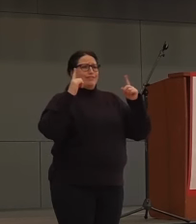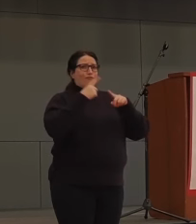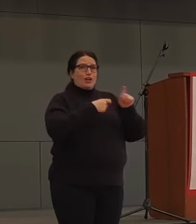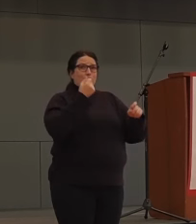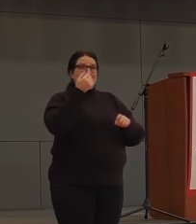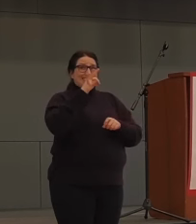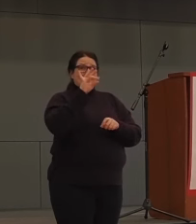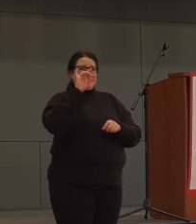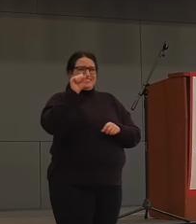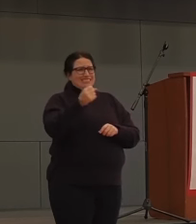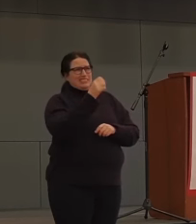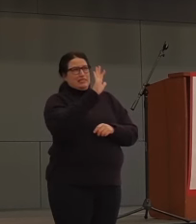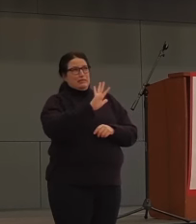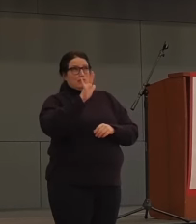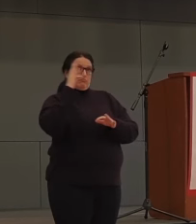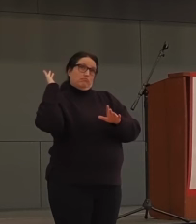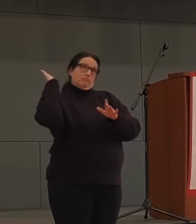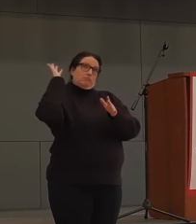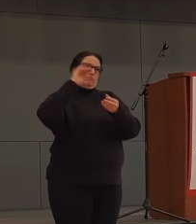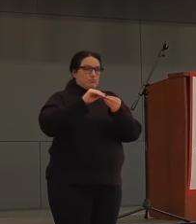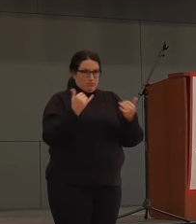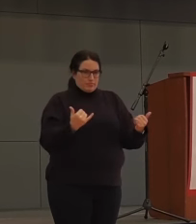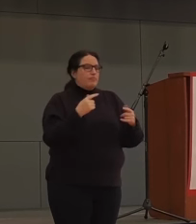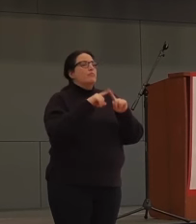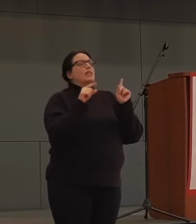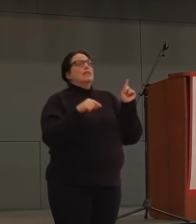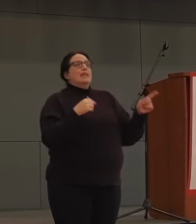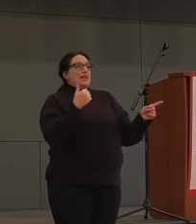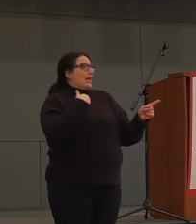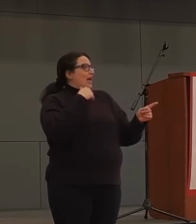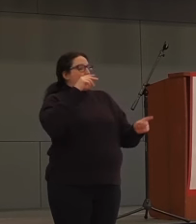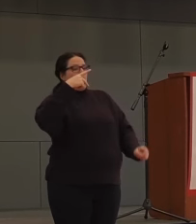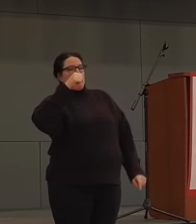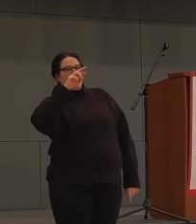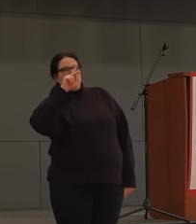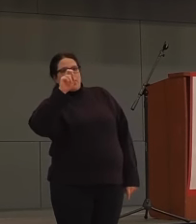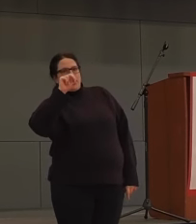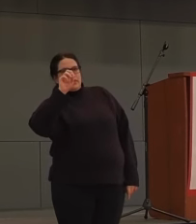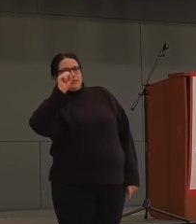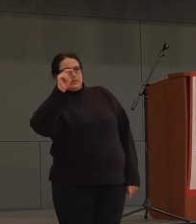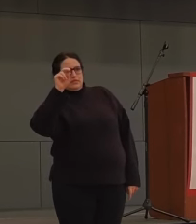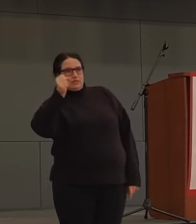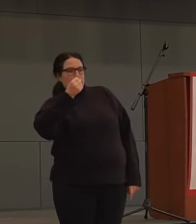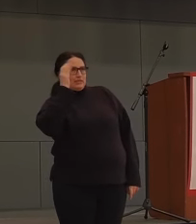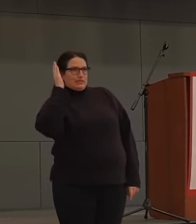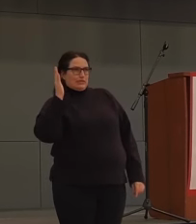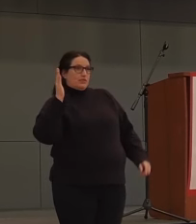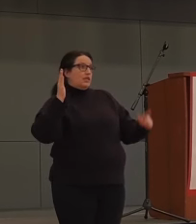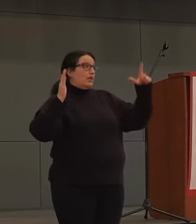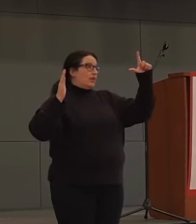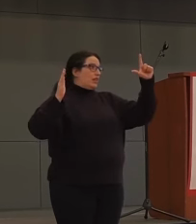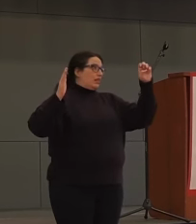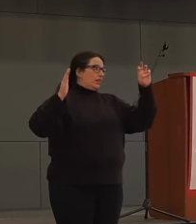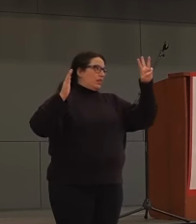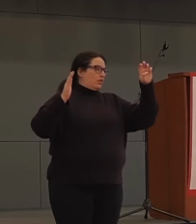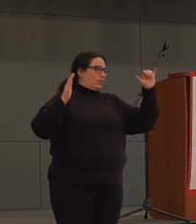a spectrum. He has Parkinson's way over here, and this is Lewy body way over here. To my